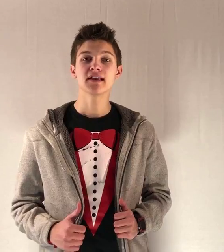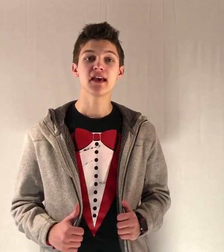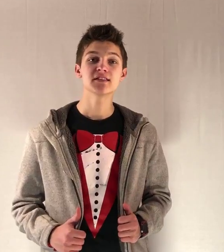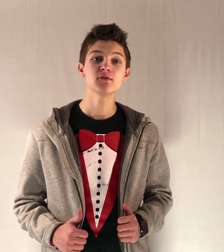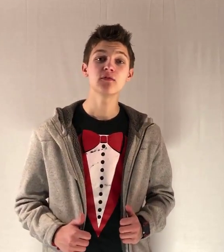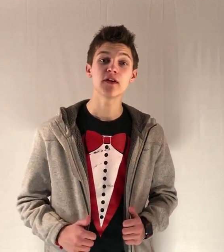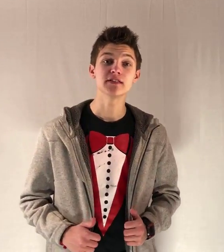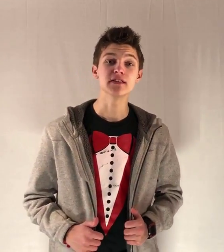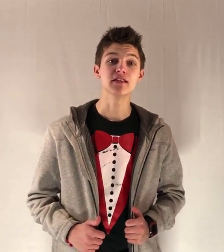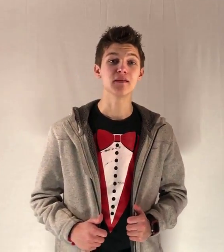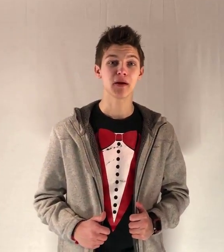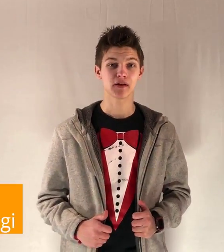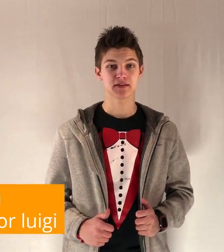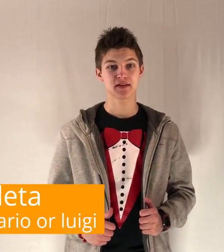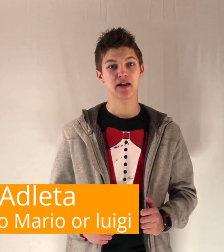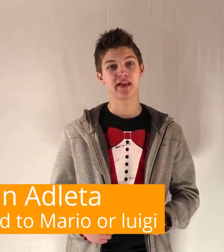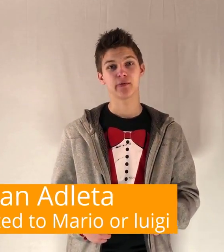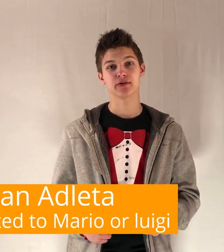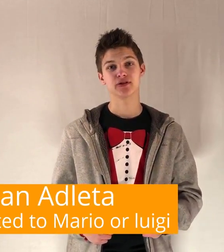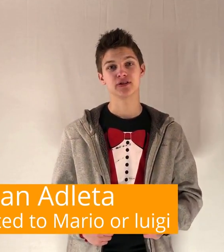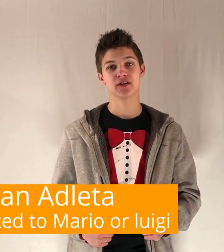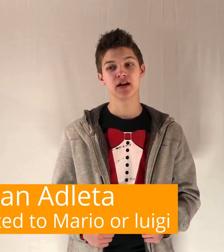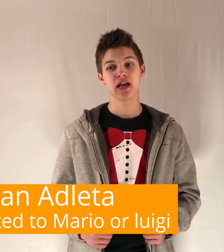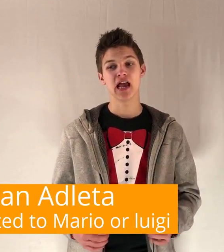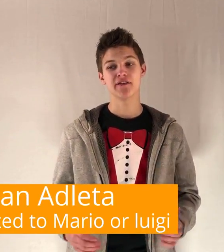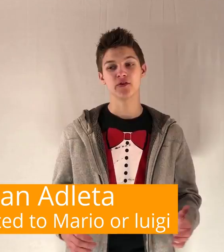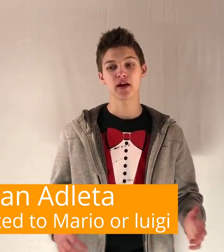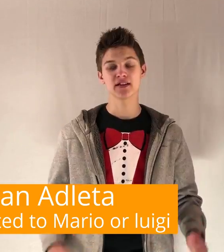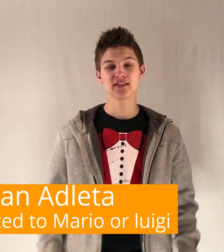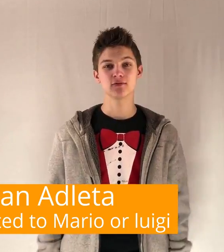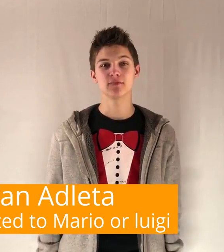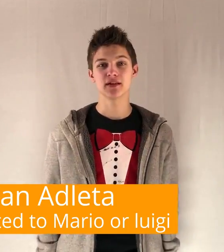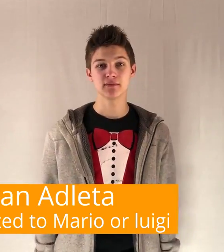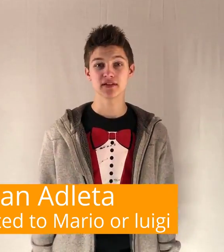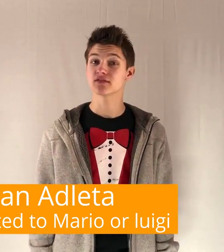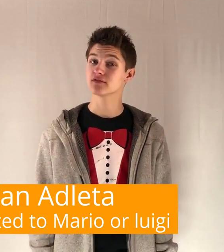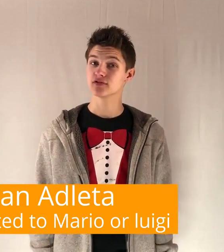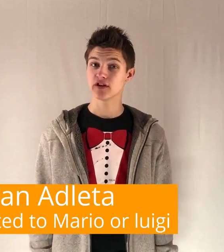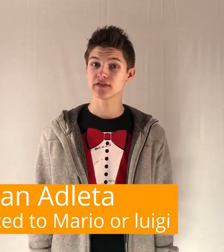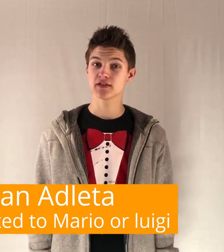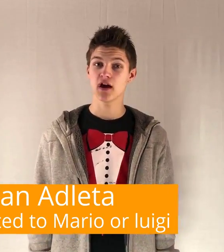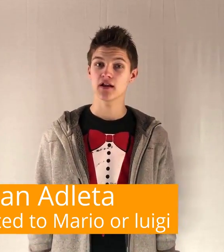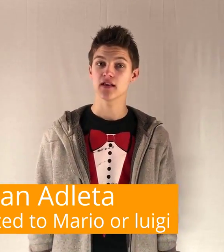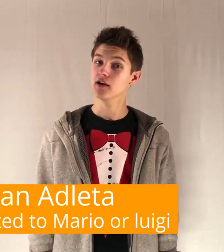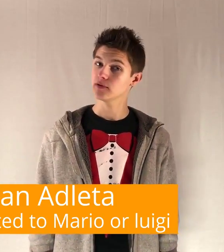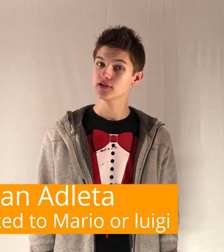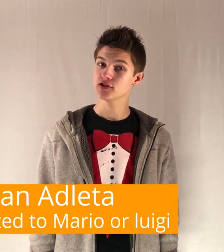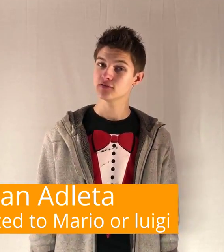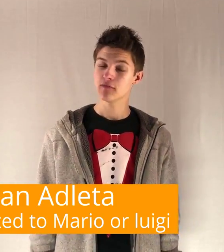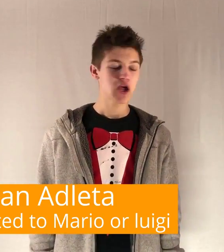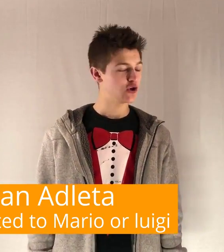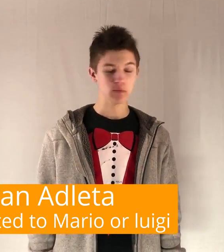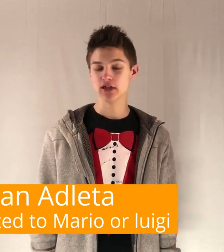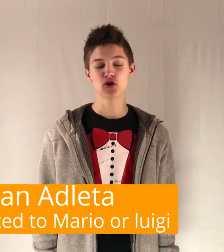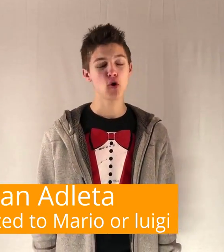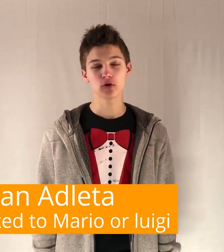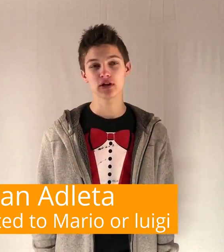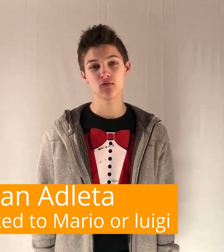Guess who invented the American Sign Language? If you guessed it would be Mr. Jeff Sign Language, you'd be totally wrong.